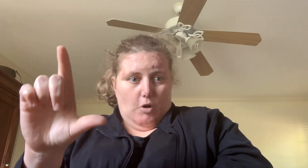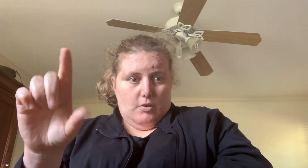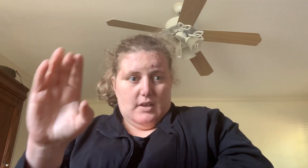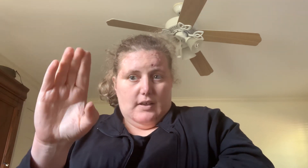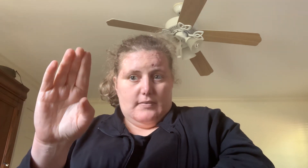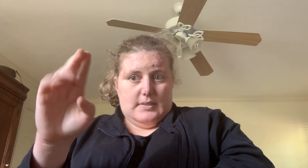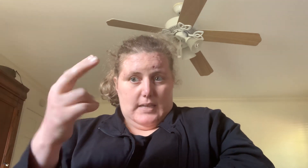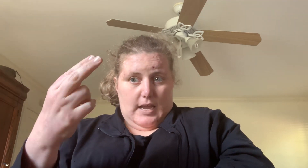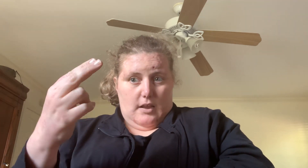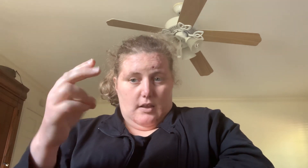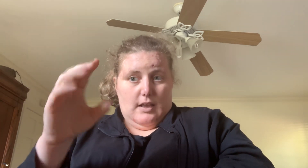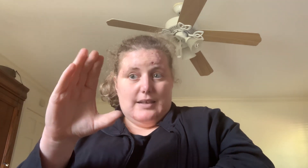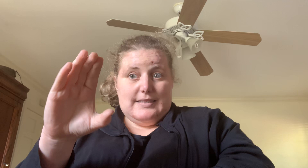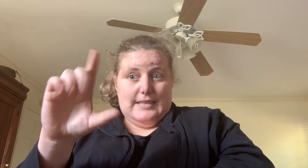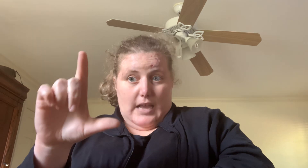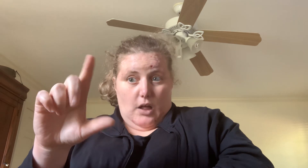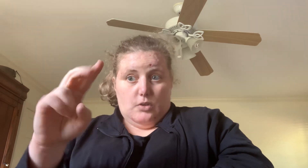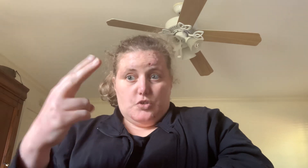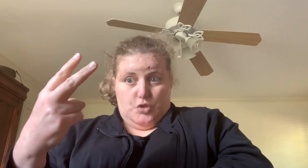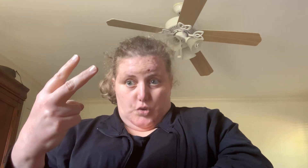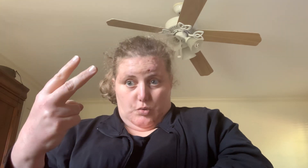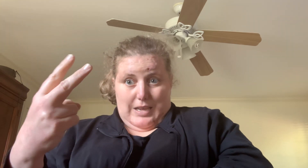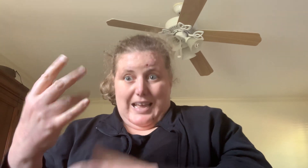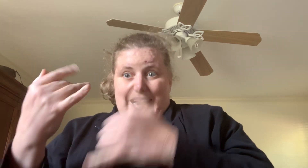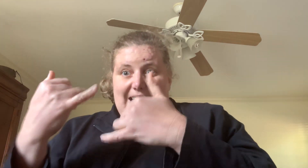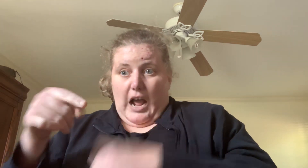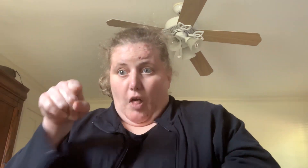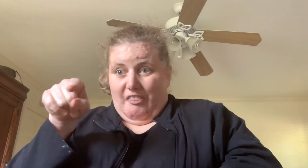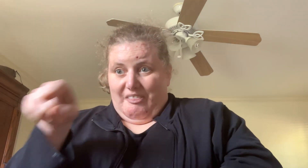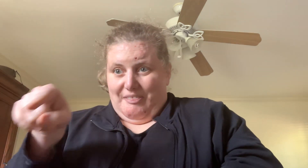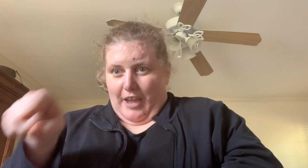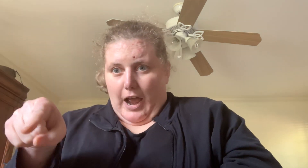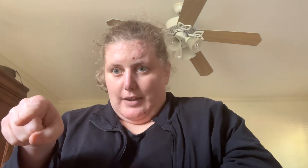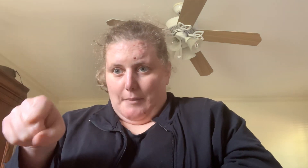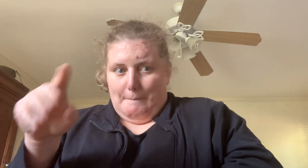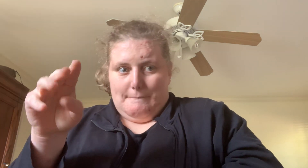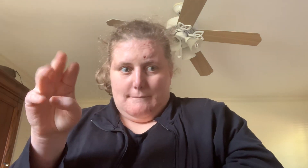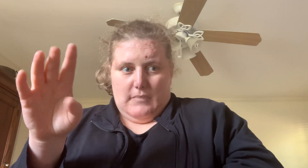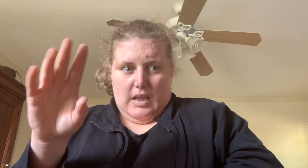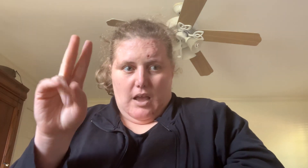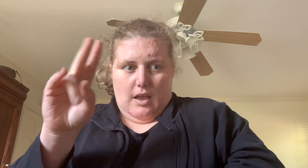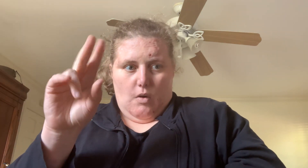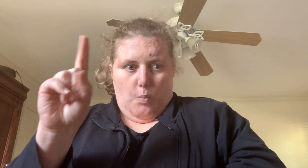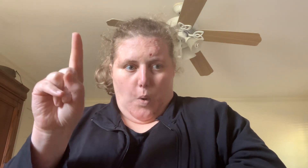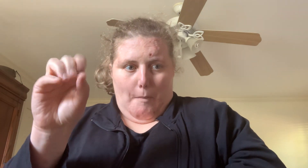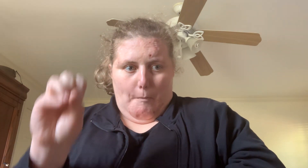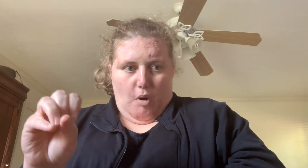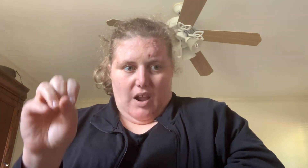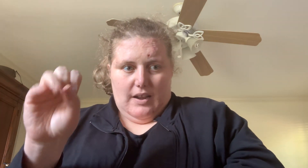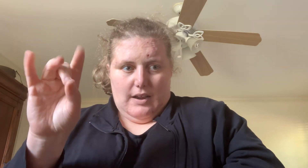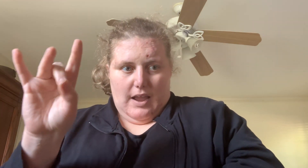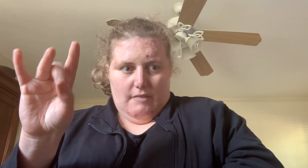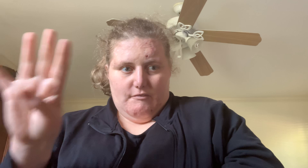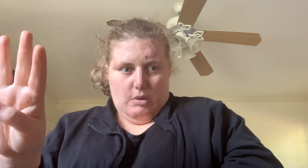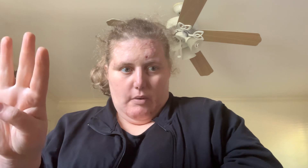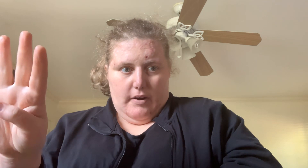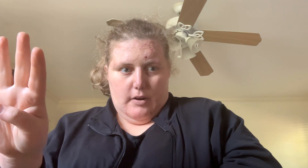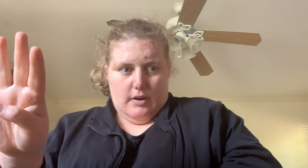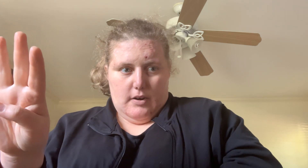we want to know the weight of this. What's the mass that we will have? So if we were doing this reaction in the lab and we wanted to weigh to see